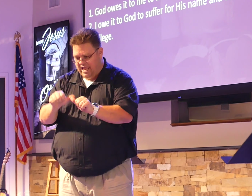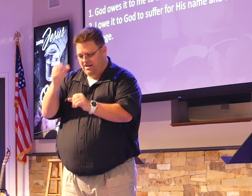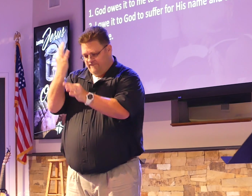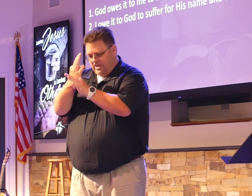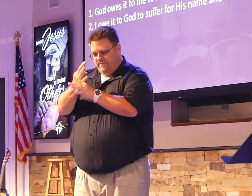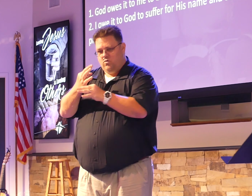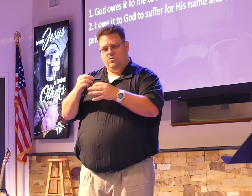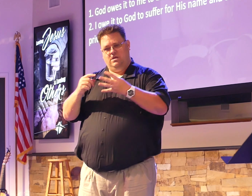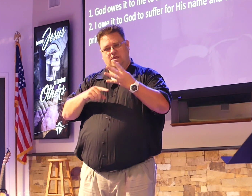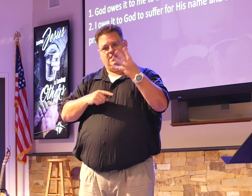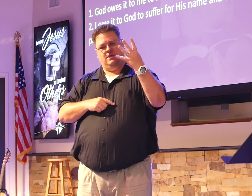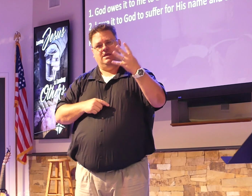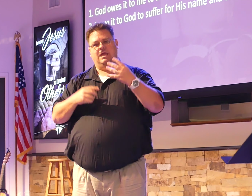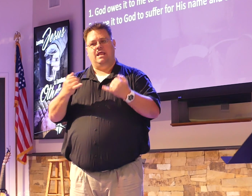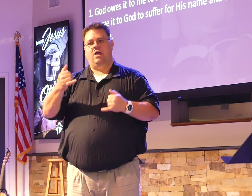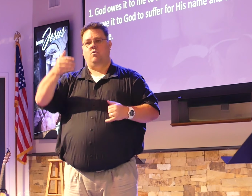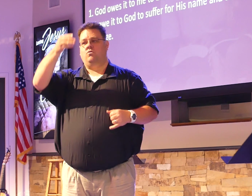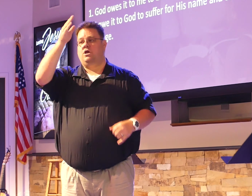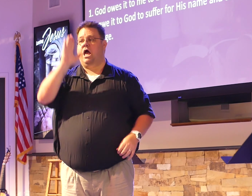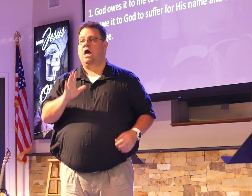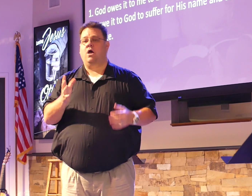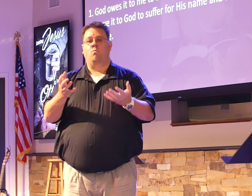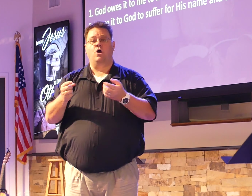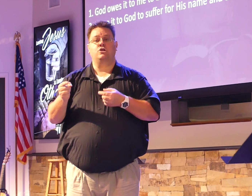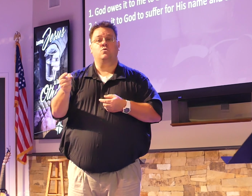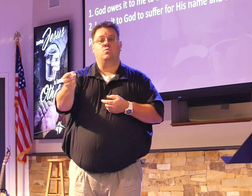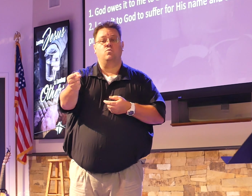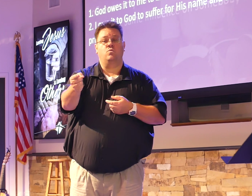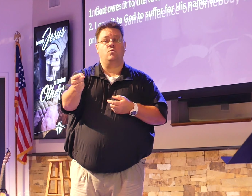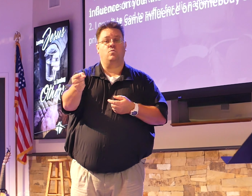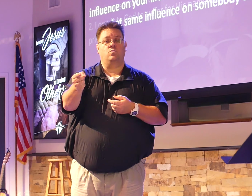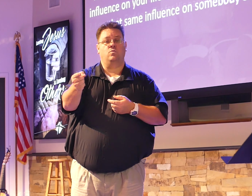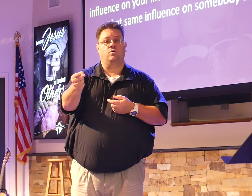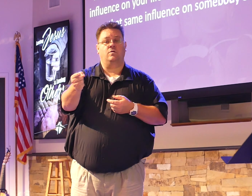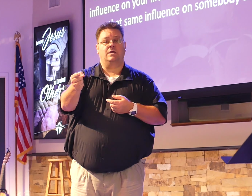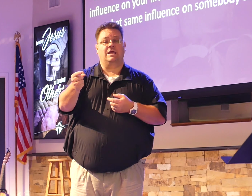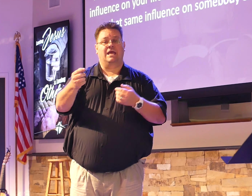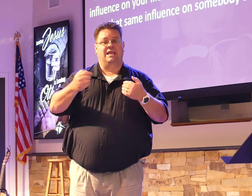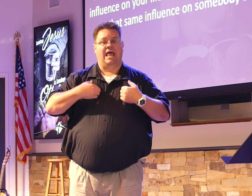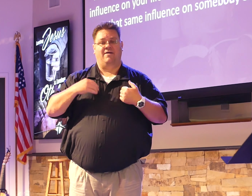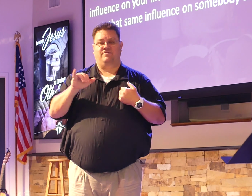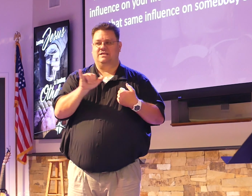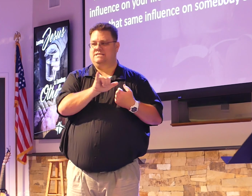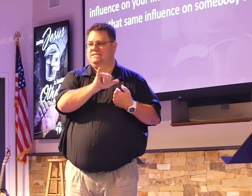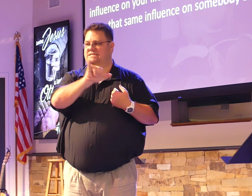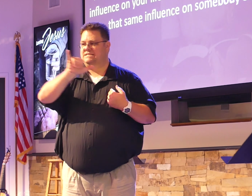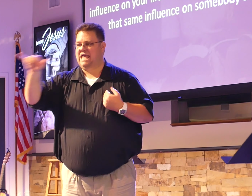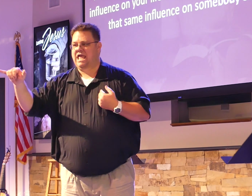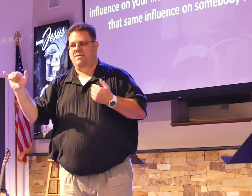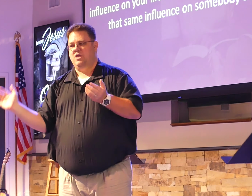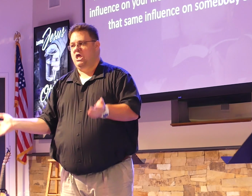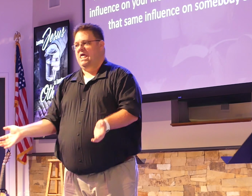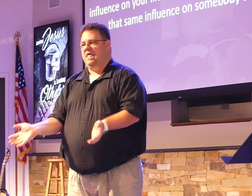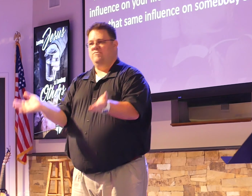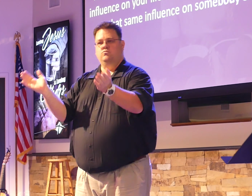Now, God wants you to have that same influence on somebody else.